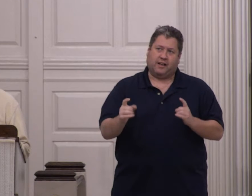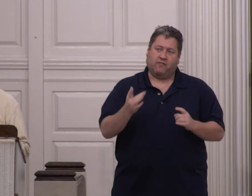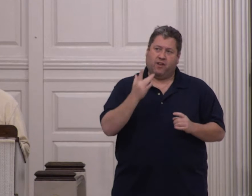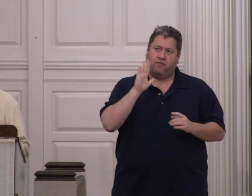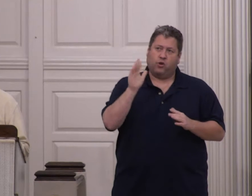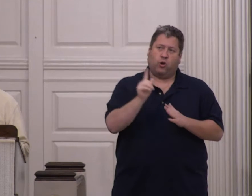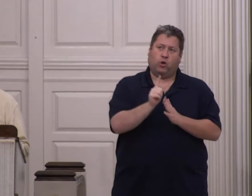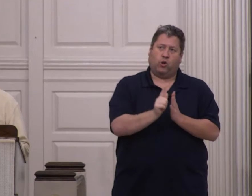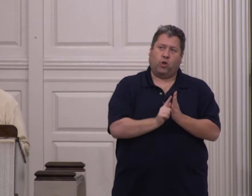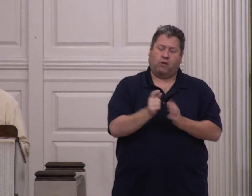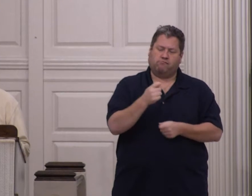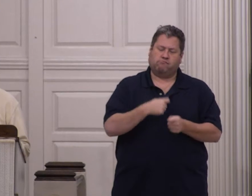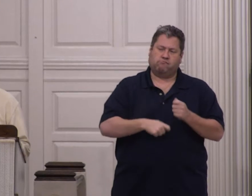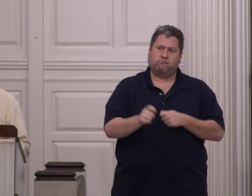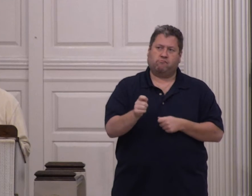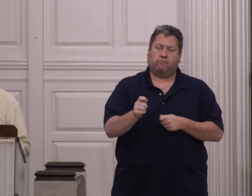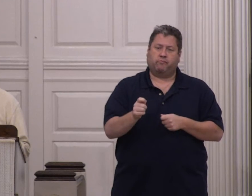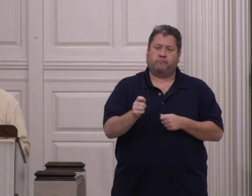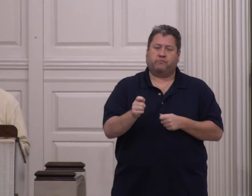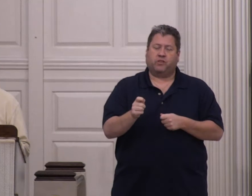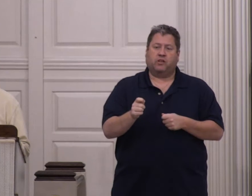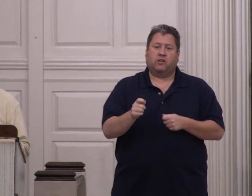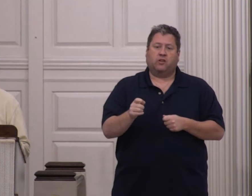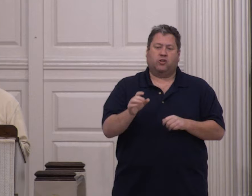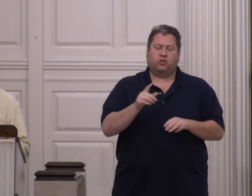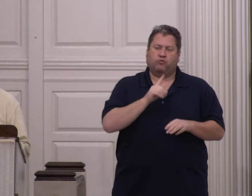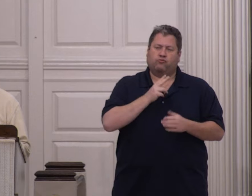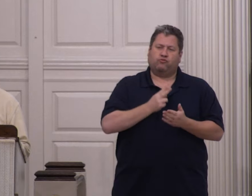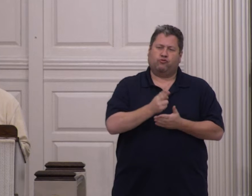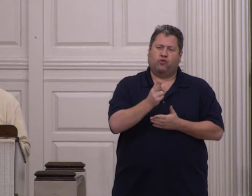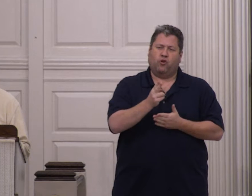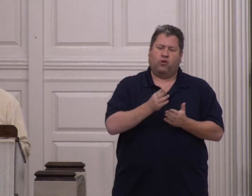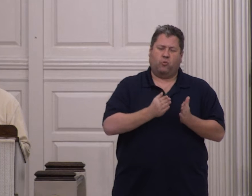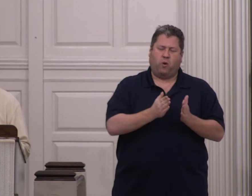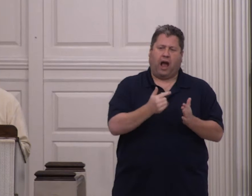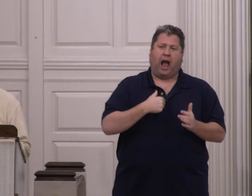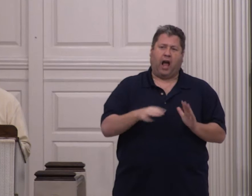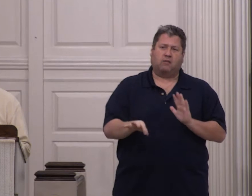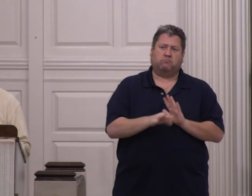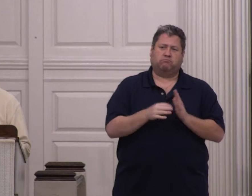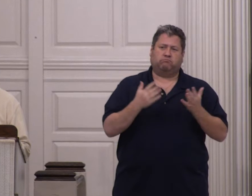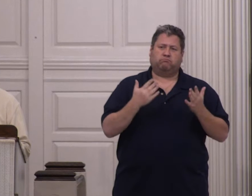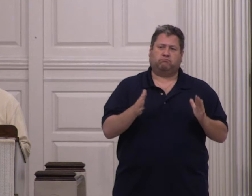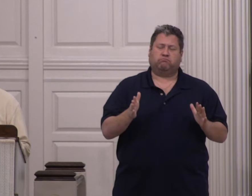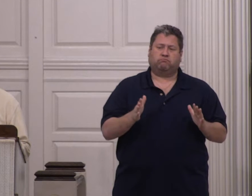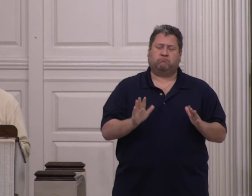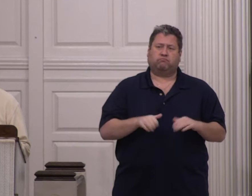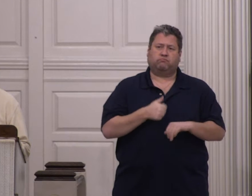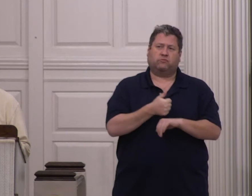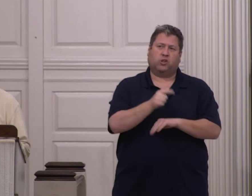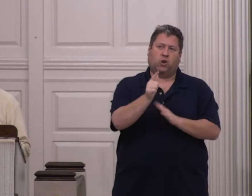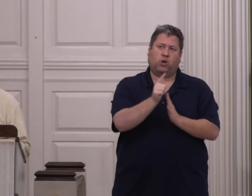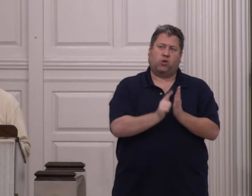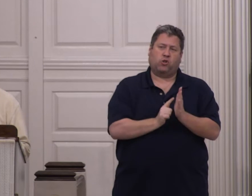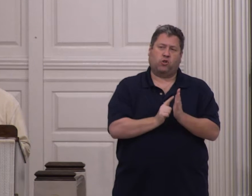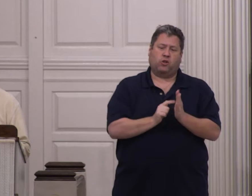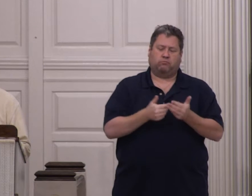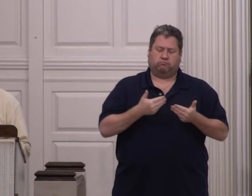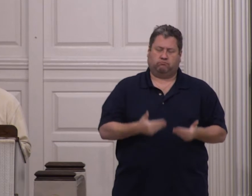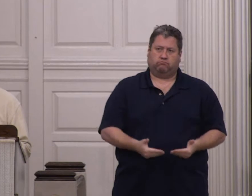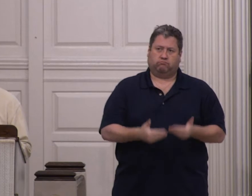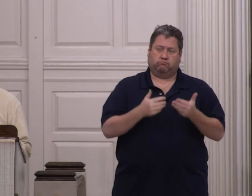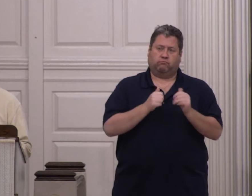law. The way of the truth I have chosen. I have set your ordinances before